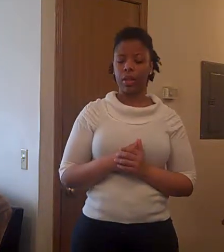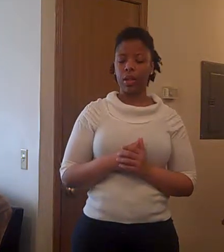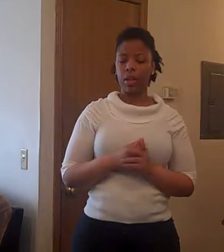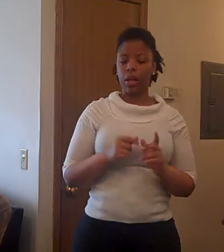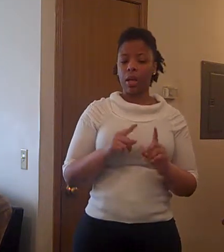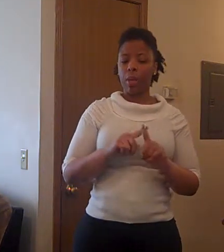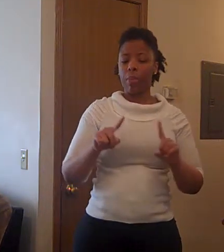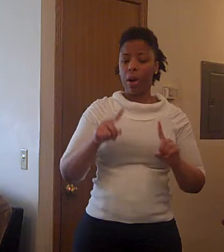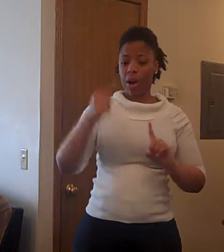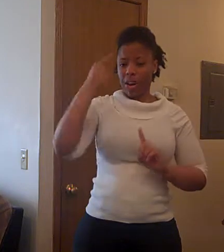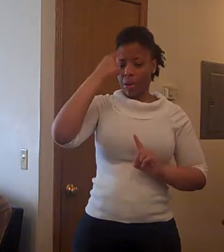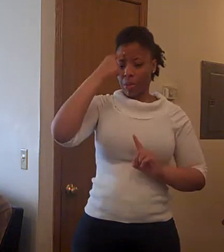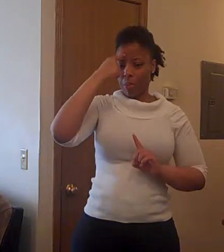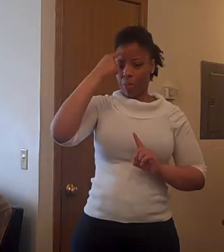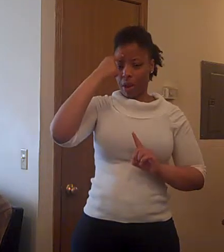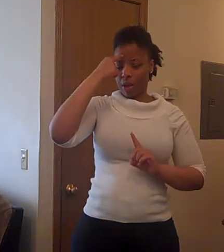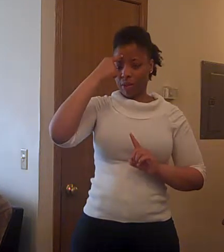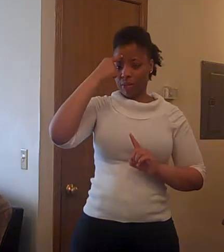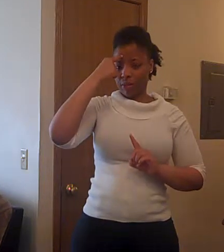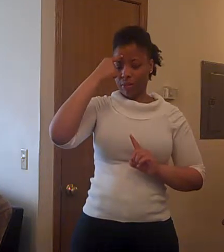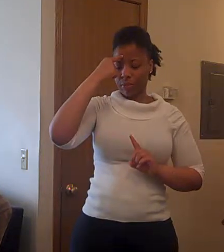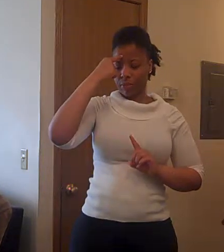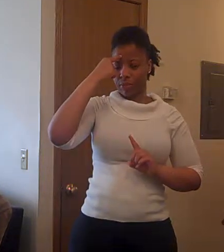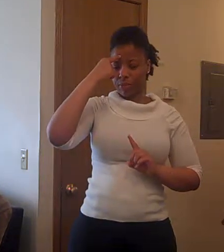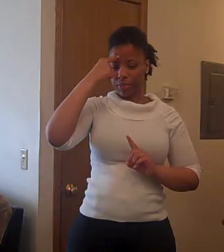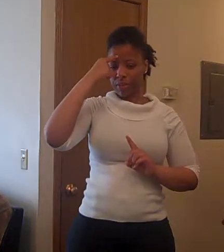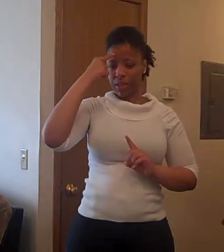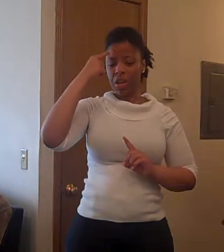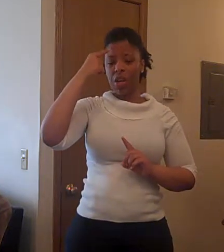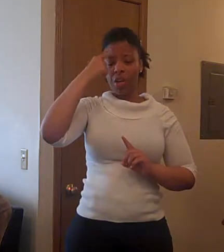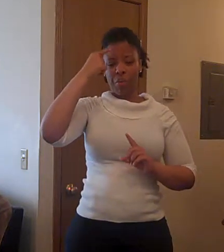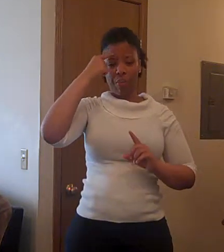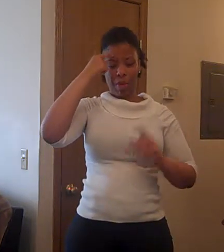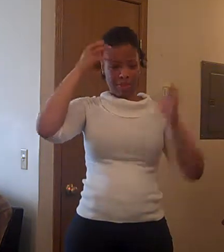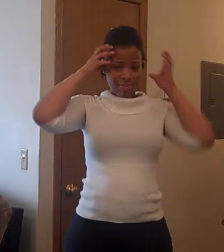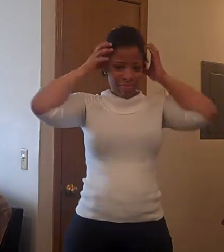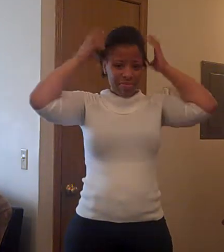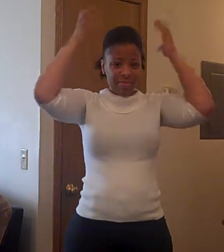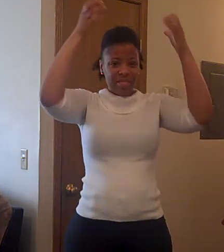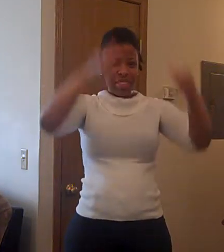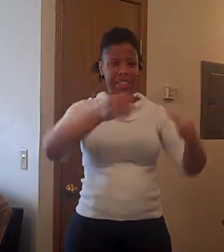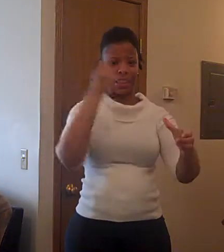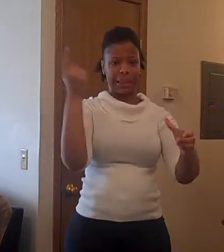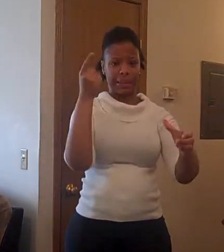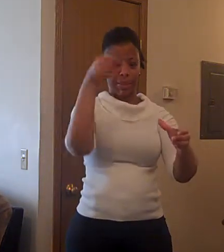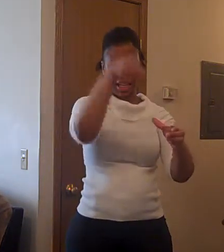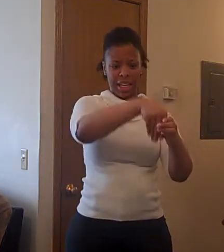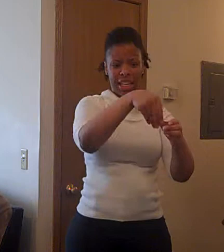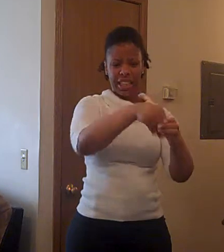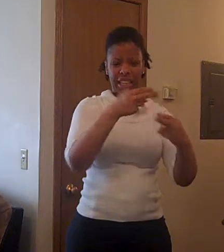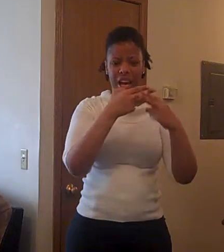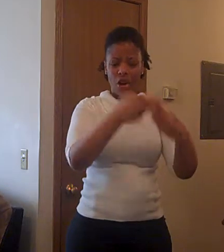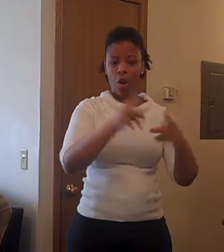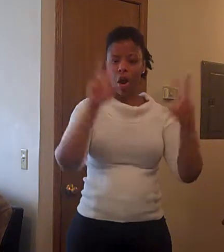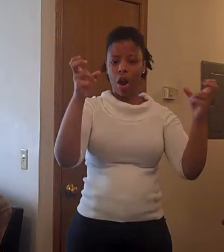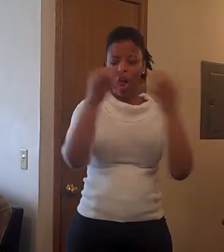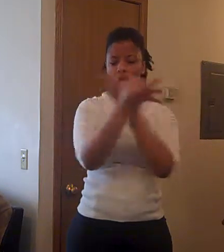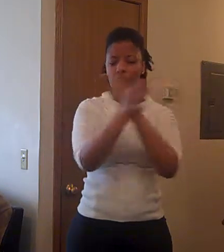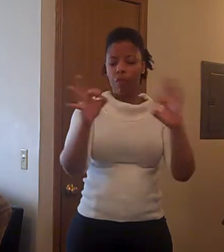we got together just recently, that there's a point in your brain called the free will. And it's a genetic structure, there's genetic code, and you can use that